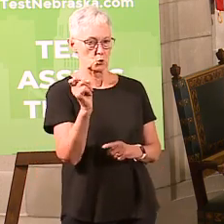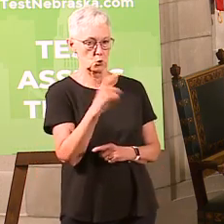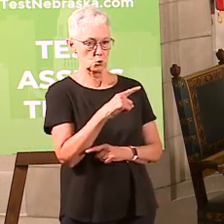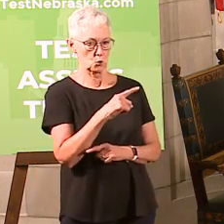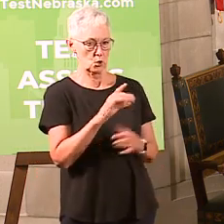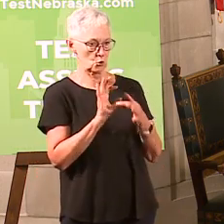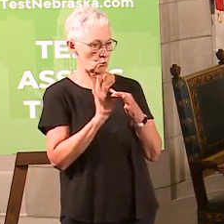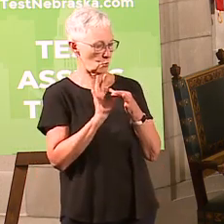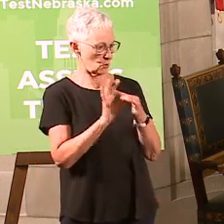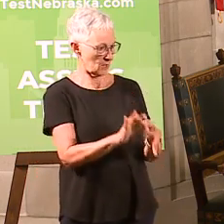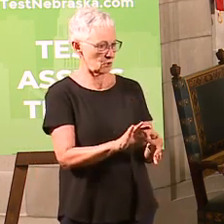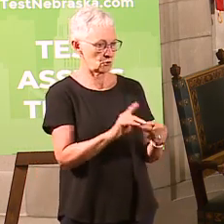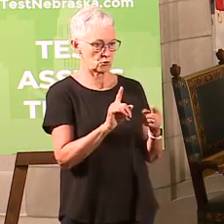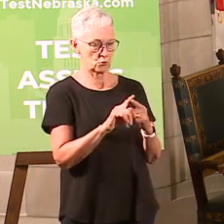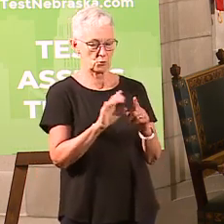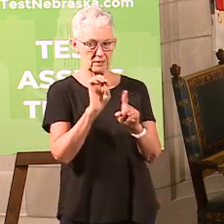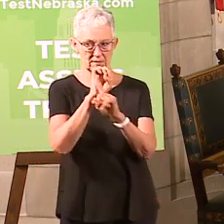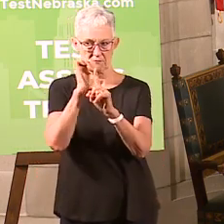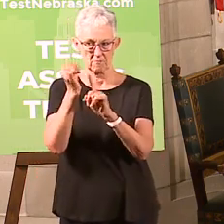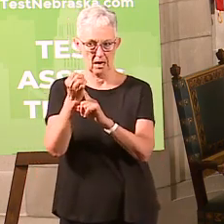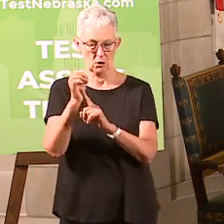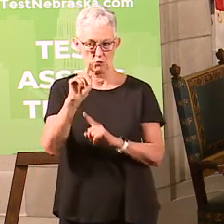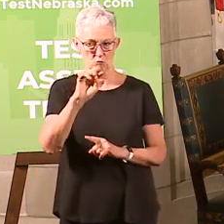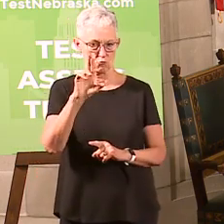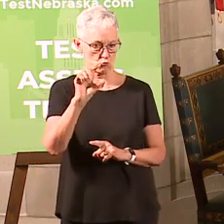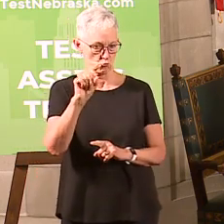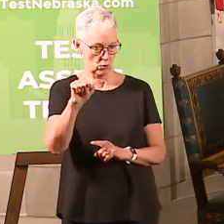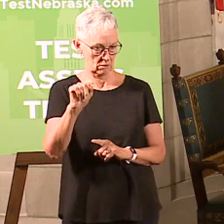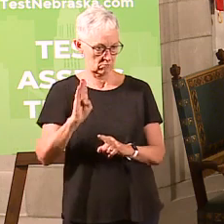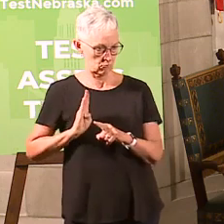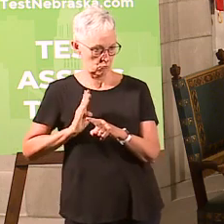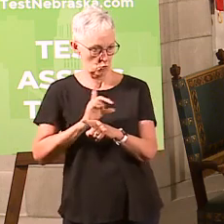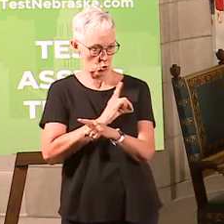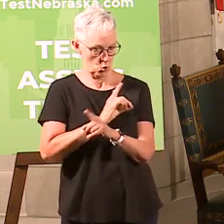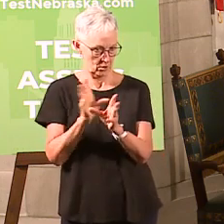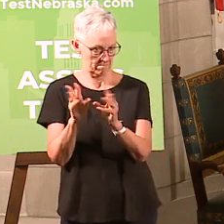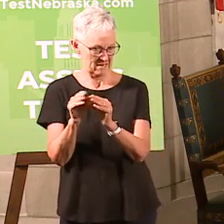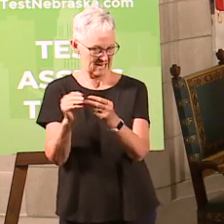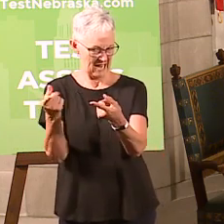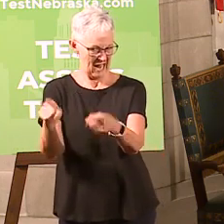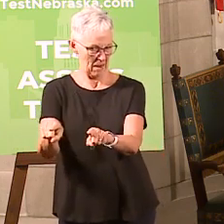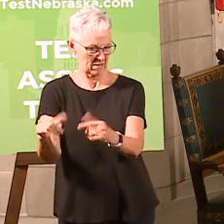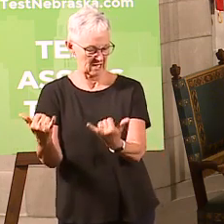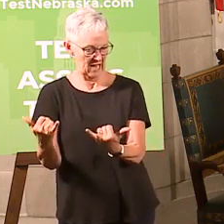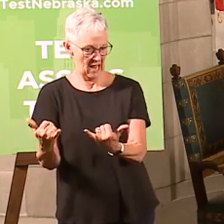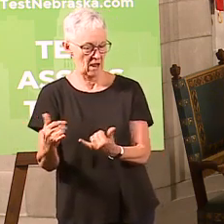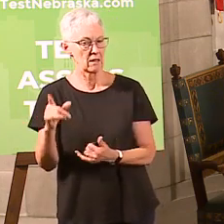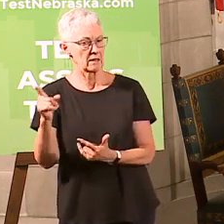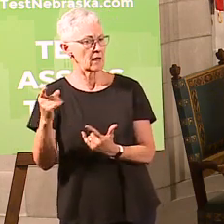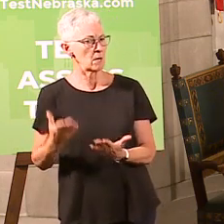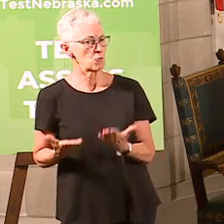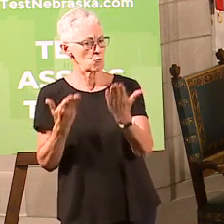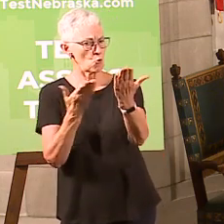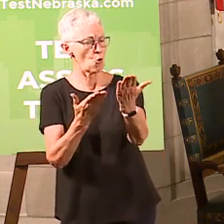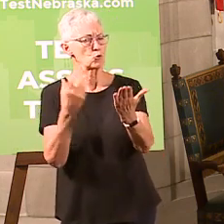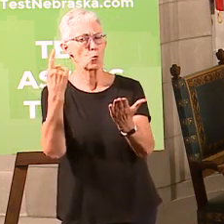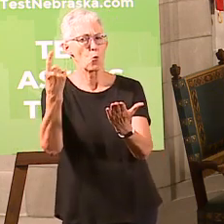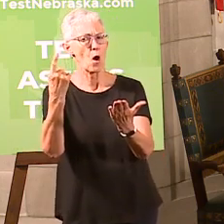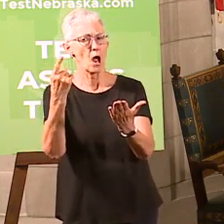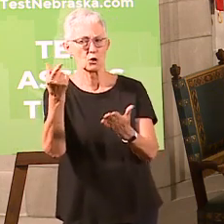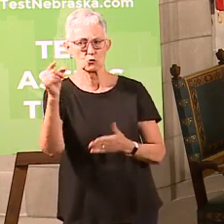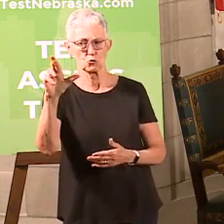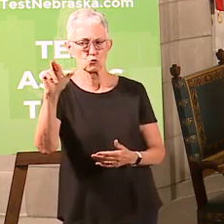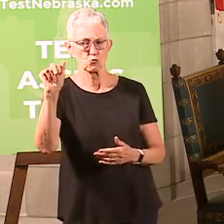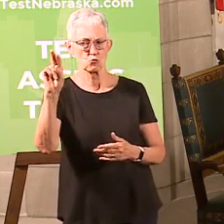the Environmental Trust Board meeting that's going on right now, and a proposal with regard to one of the grants to be able to go